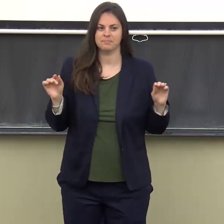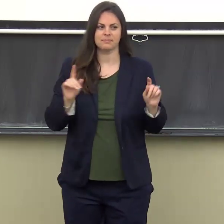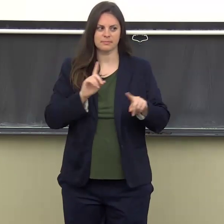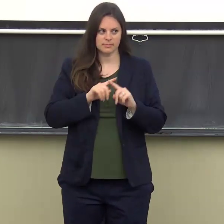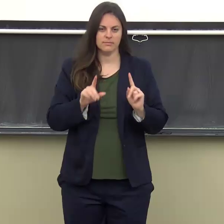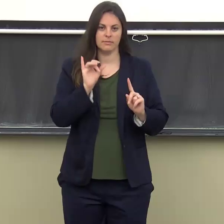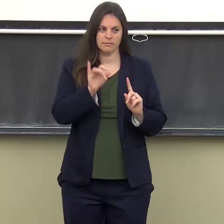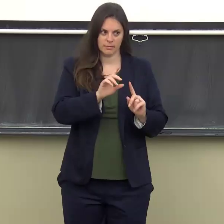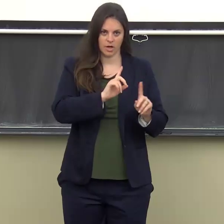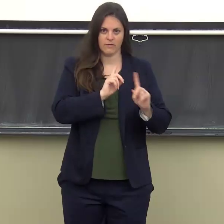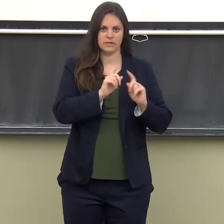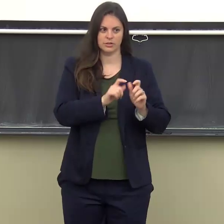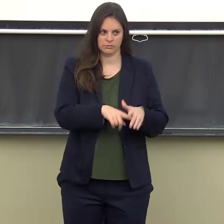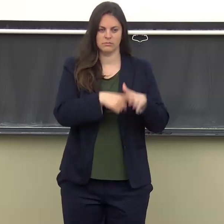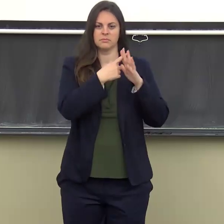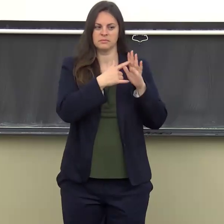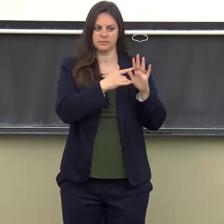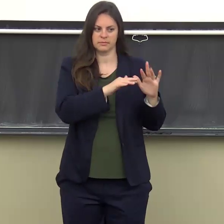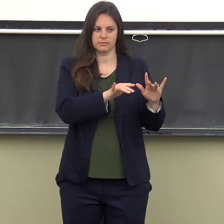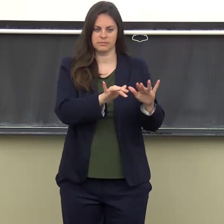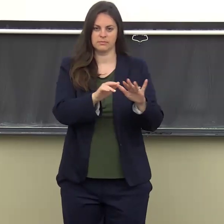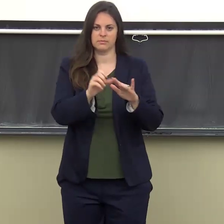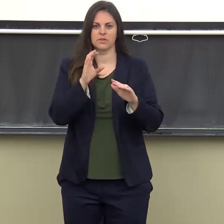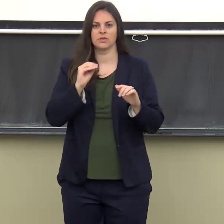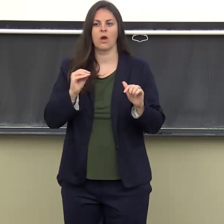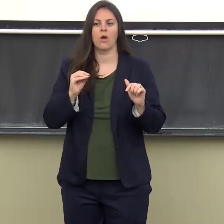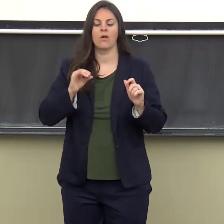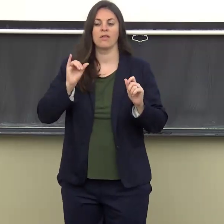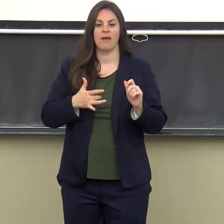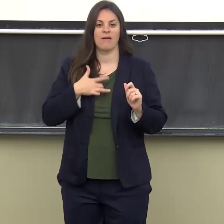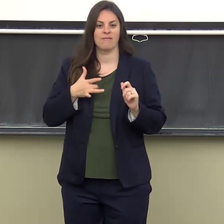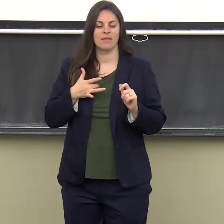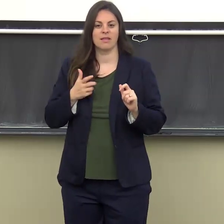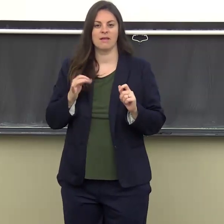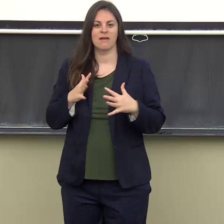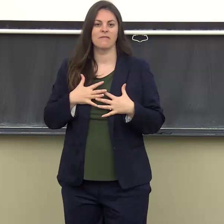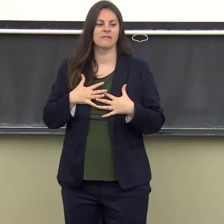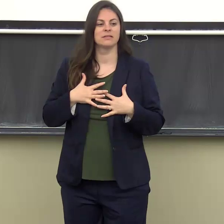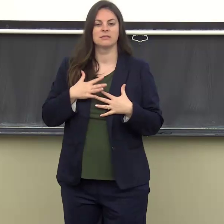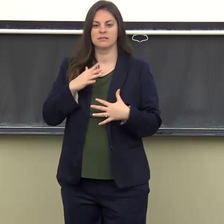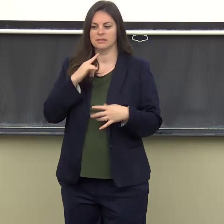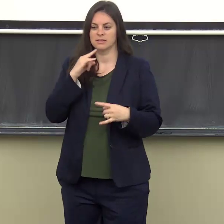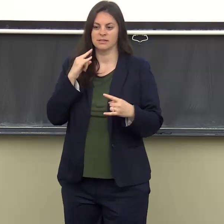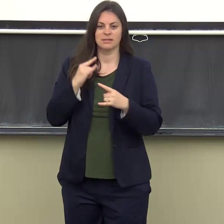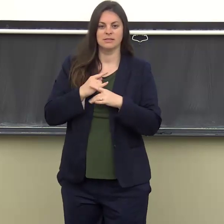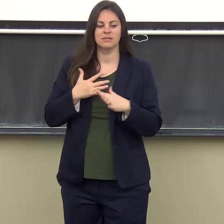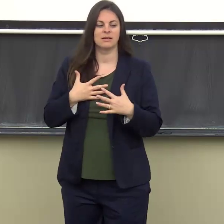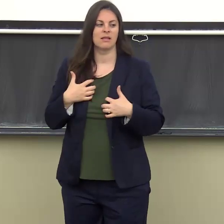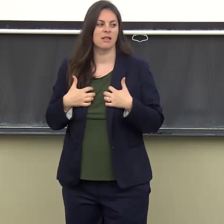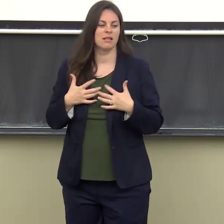it. And so I think as cynical as I'm feeling right now, I'm also feeling incredibly